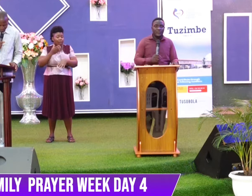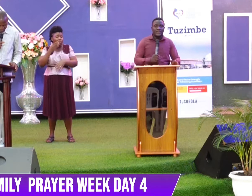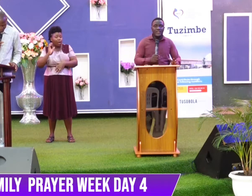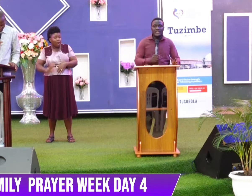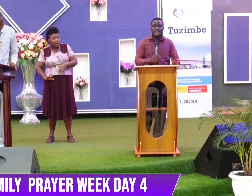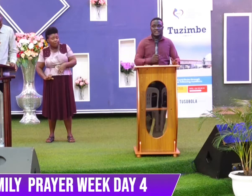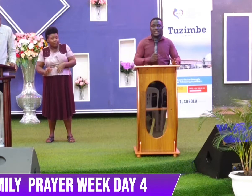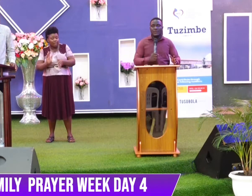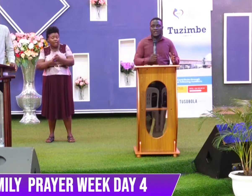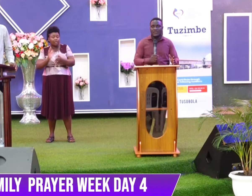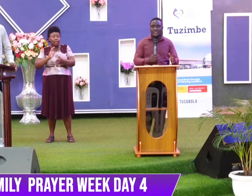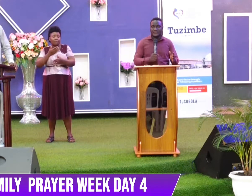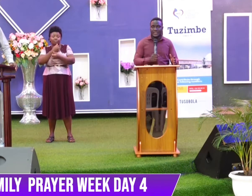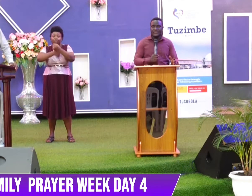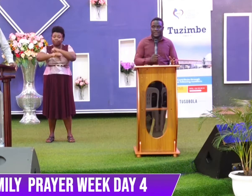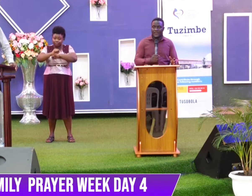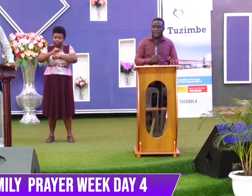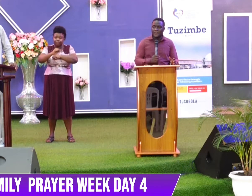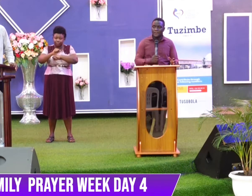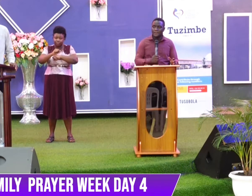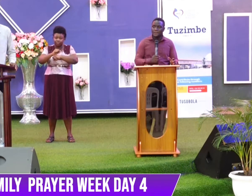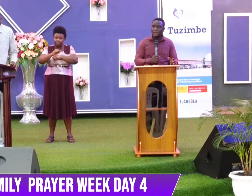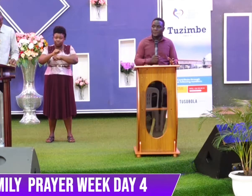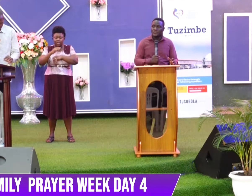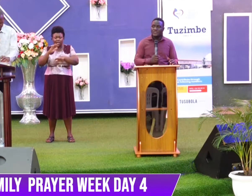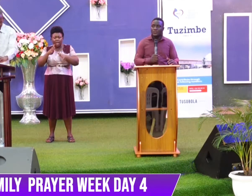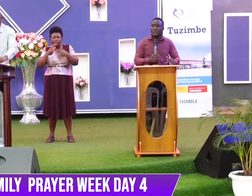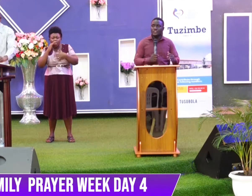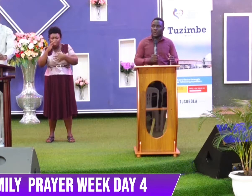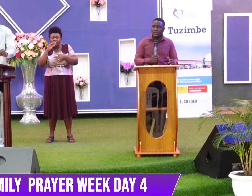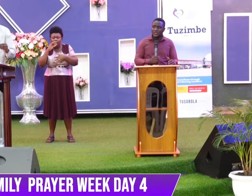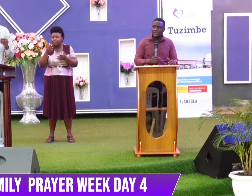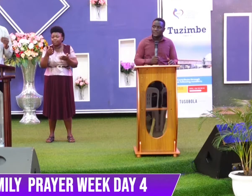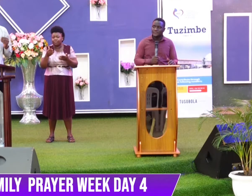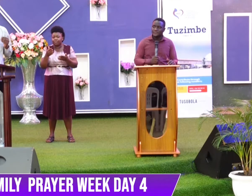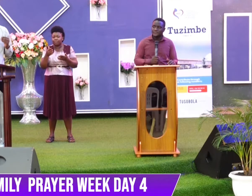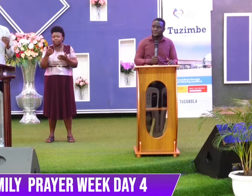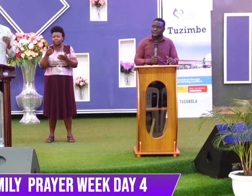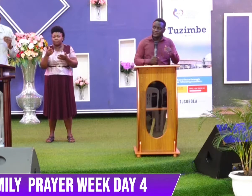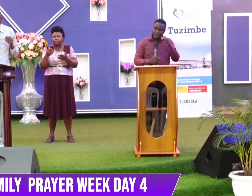that when they see our character and behavior, the way we talk,